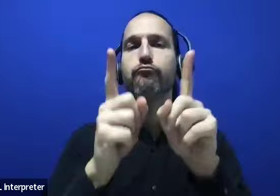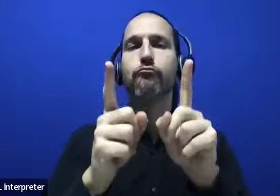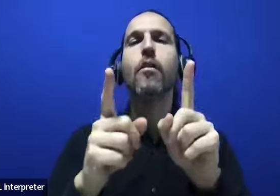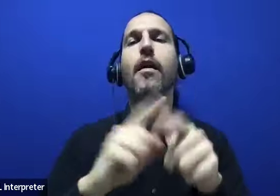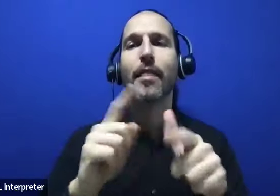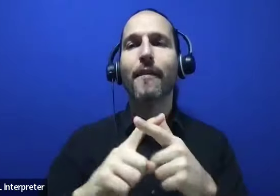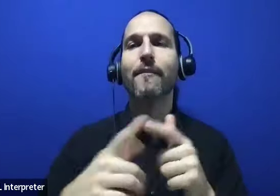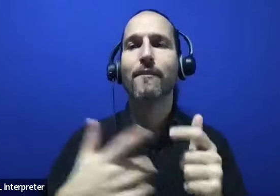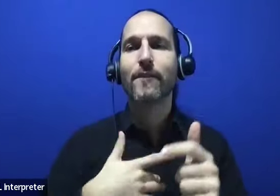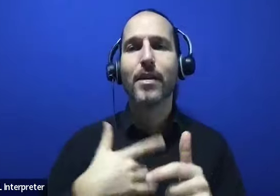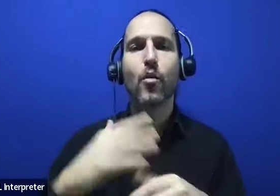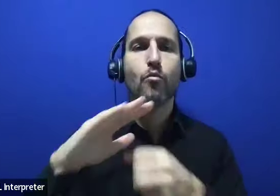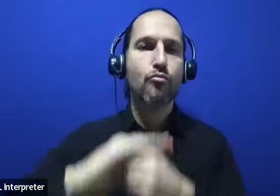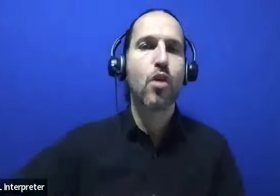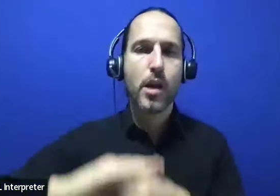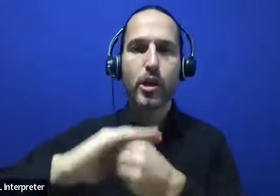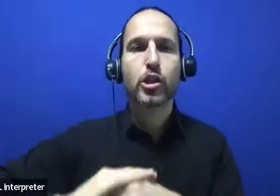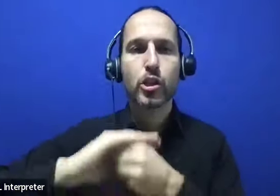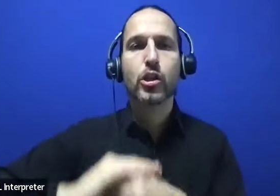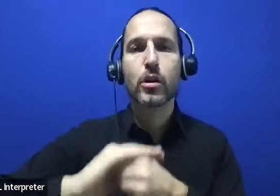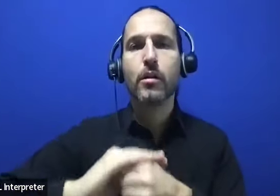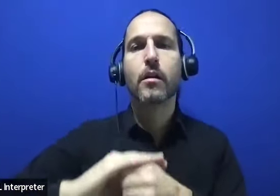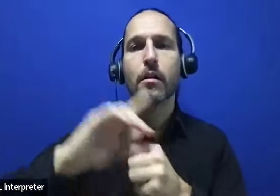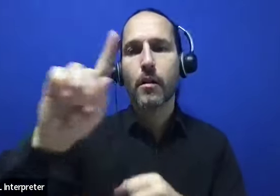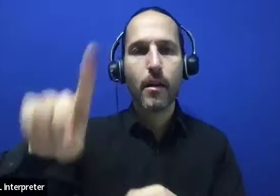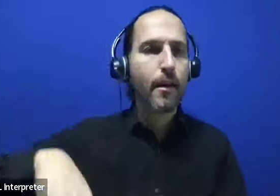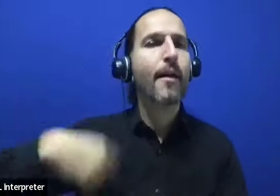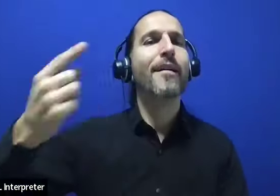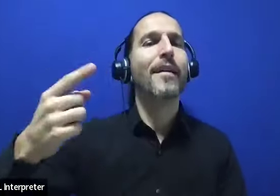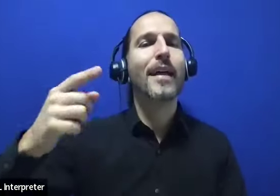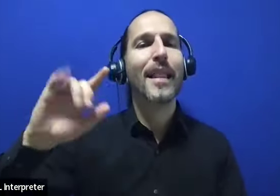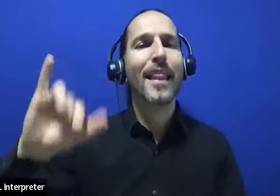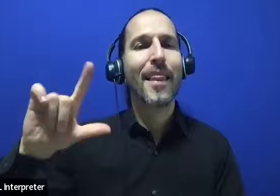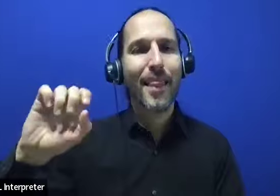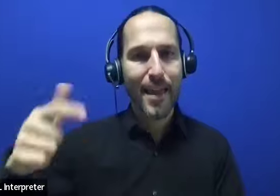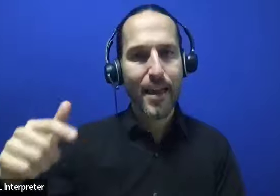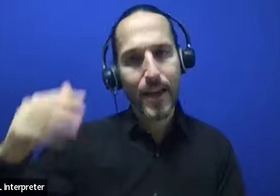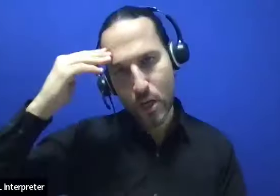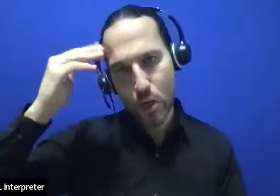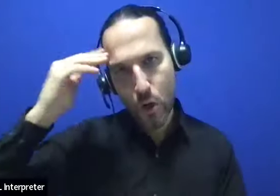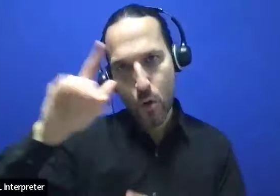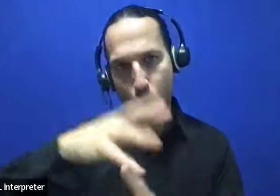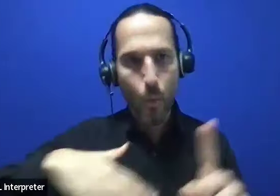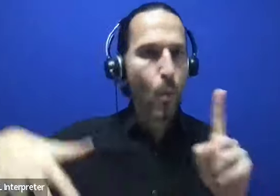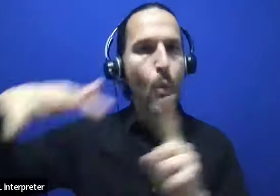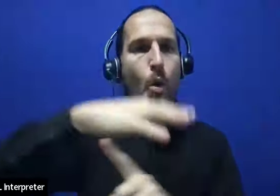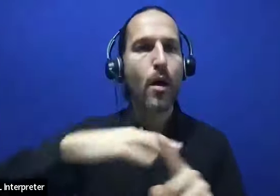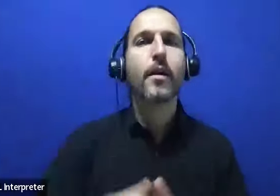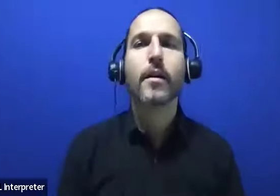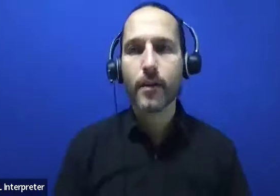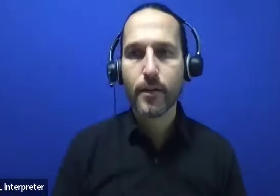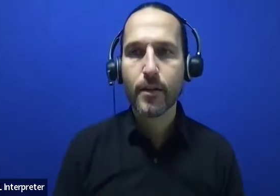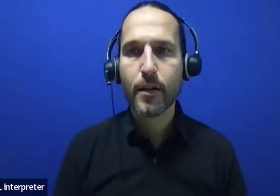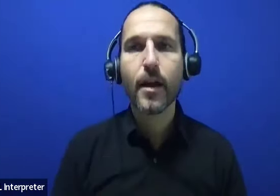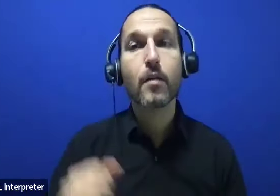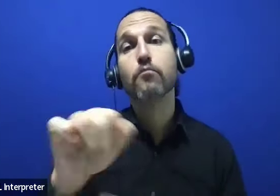sending pressure feedback up the rest of her leg and down to her feet. So she knows where they are. And again,